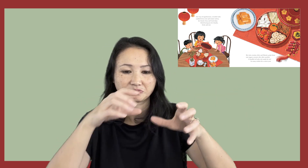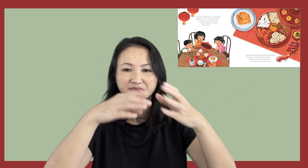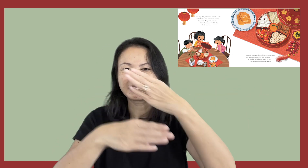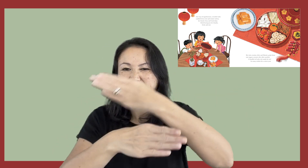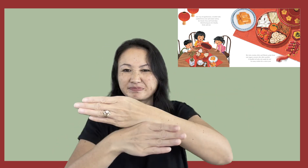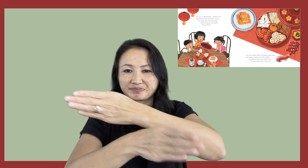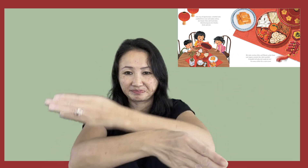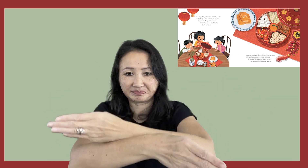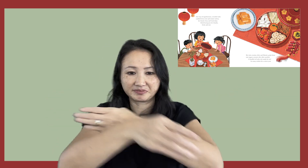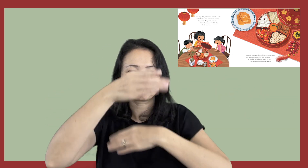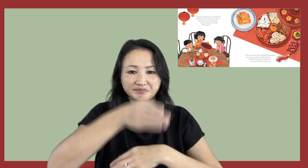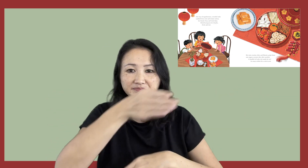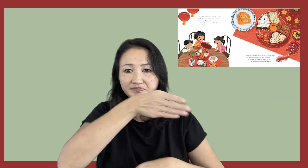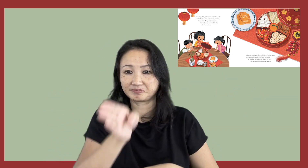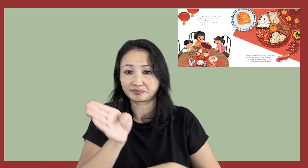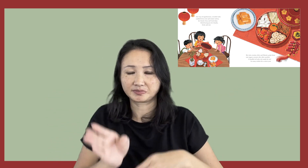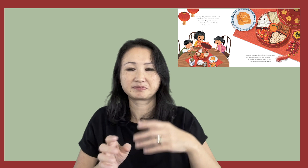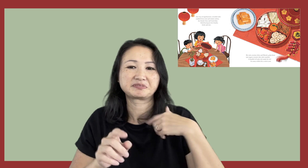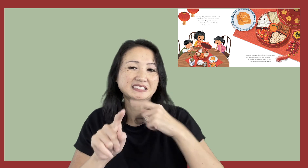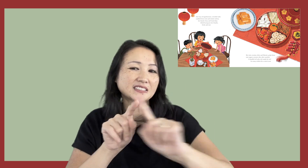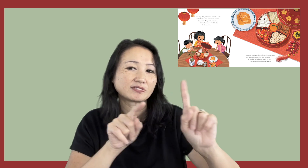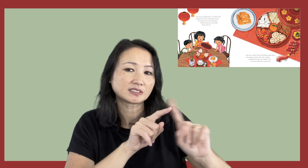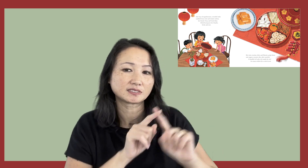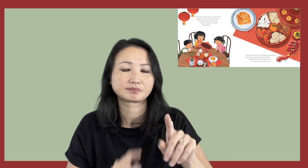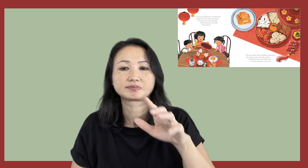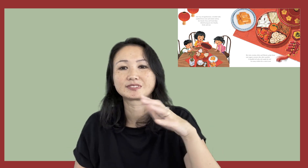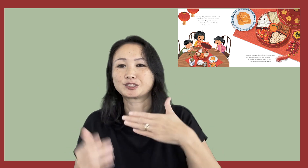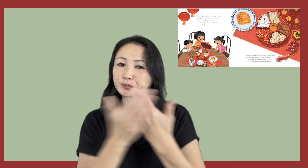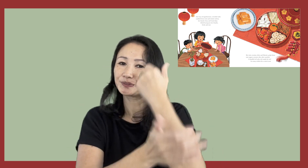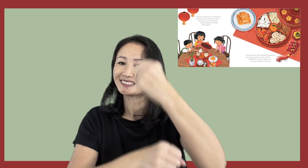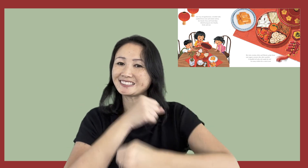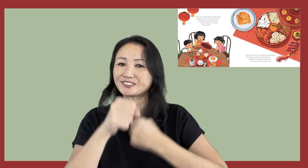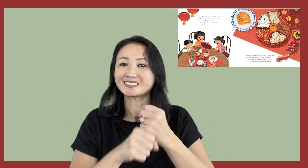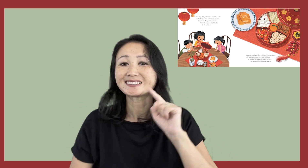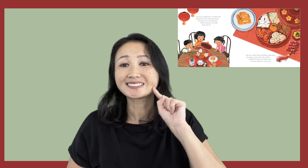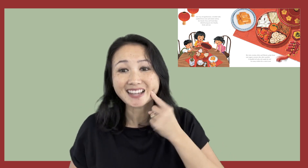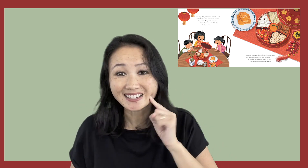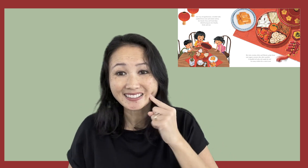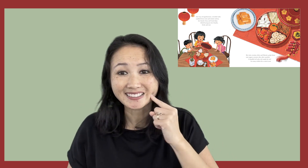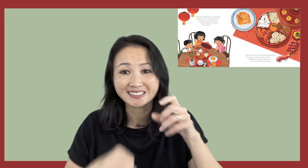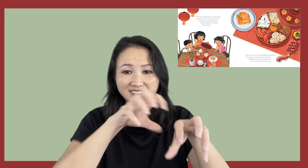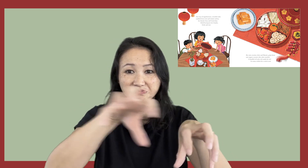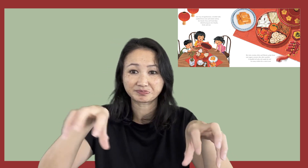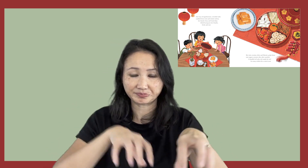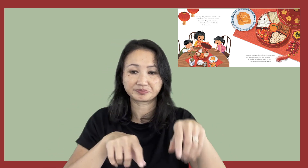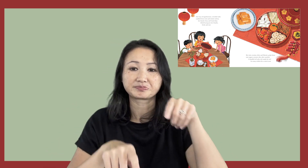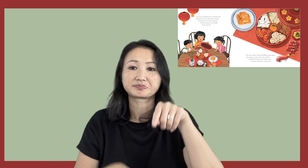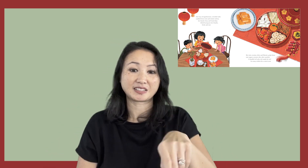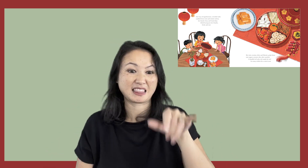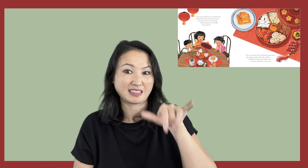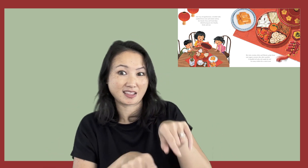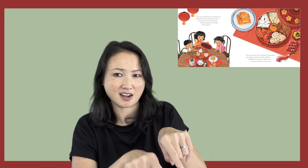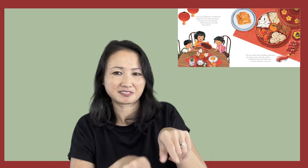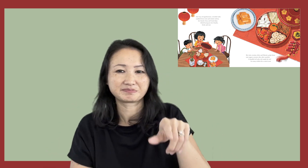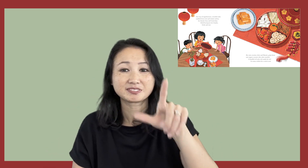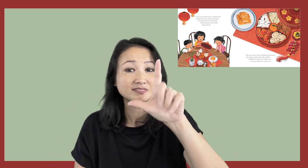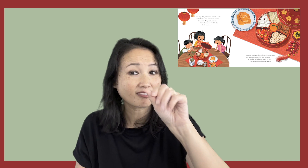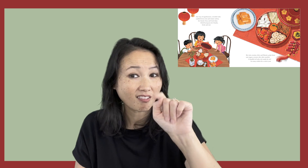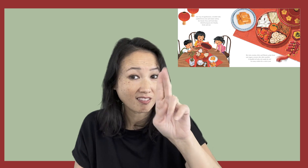Our tray of togetherness, crowded with candied lotus root and winter melon for Auntie Amy